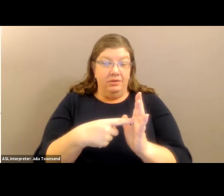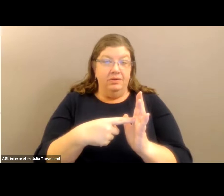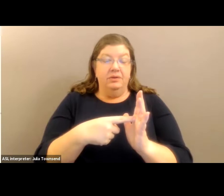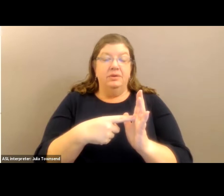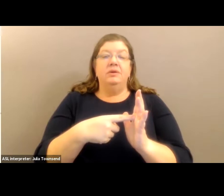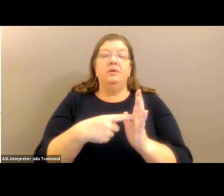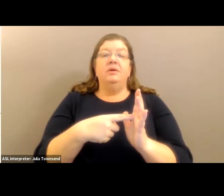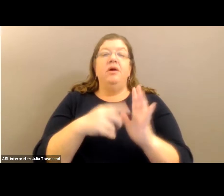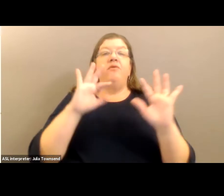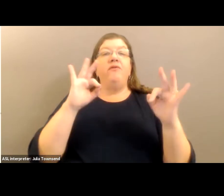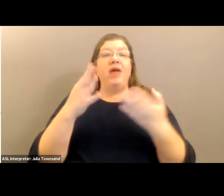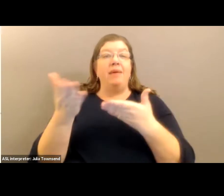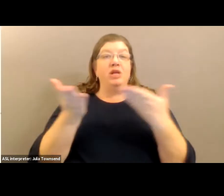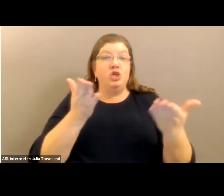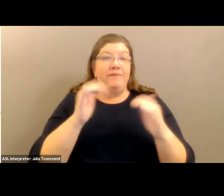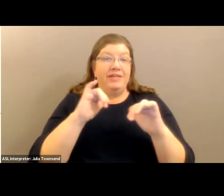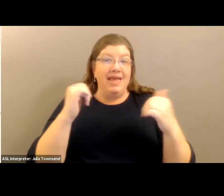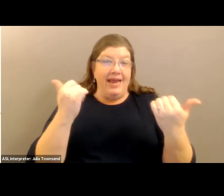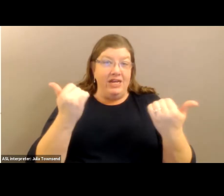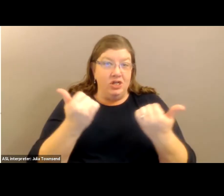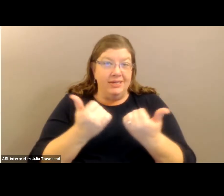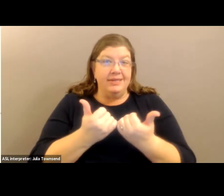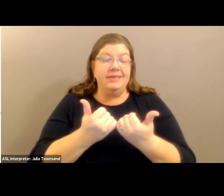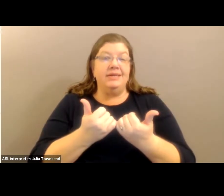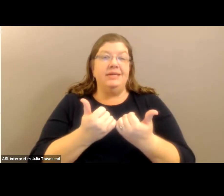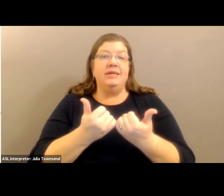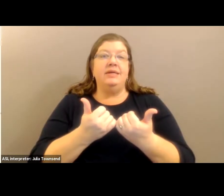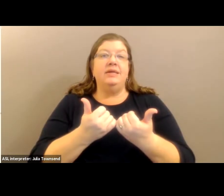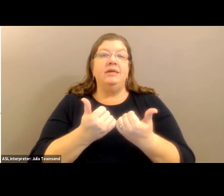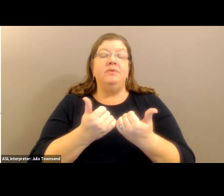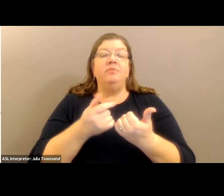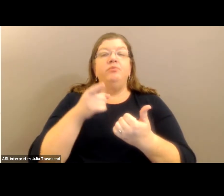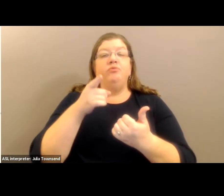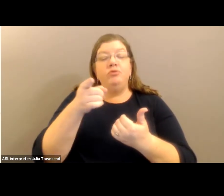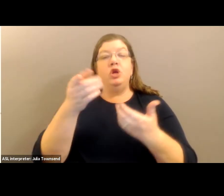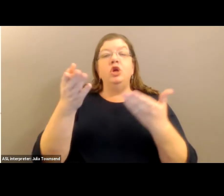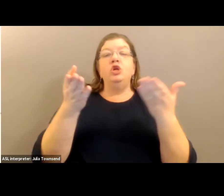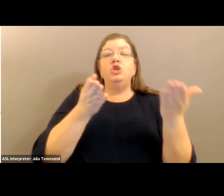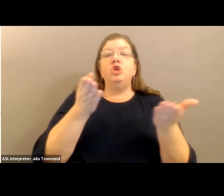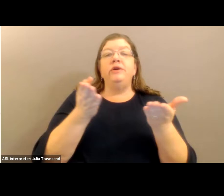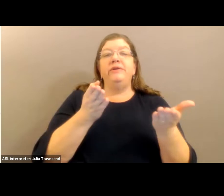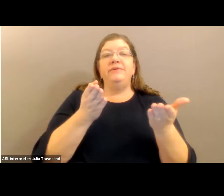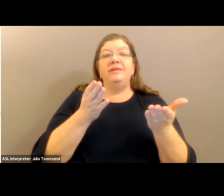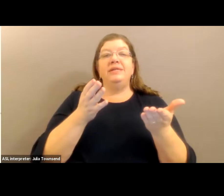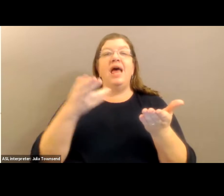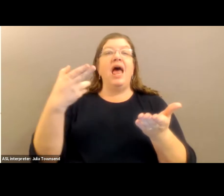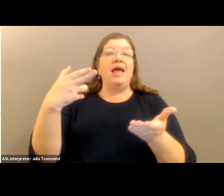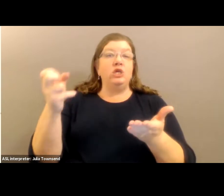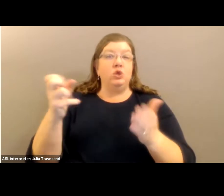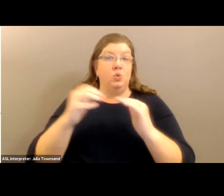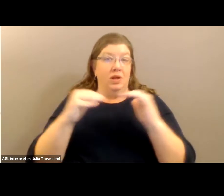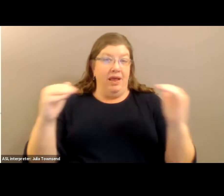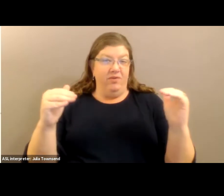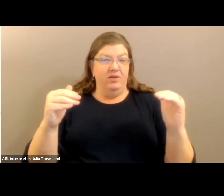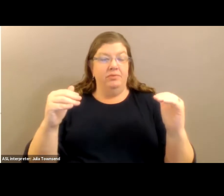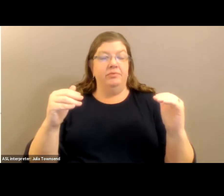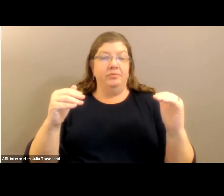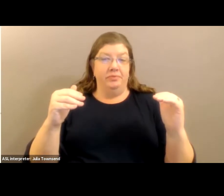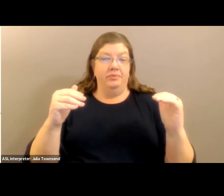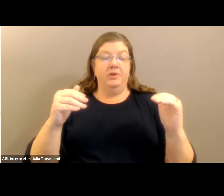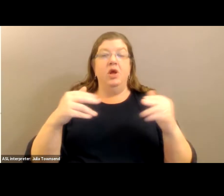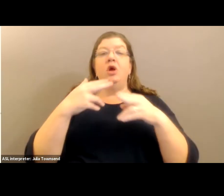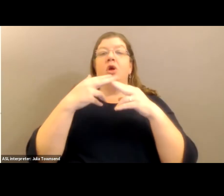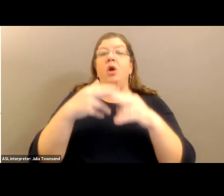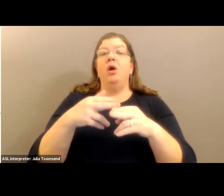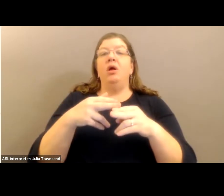for family service agency that serves our secondary schools. And we call this